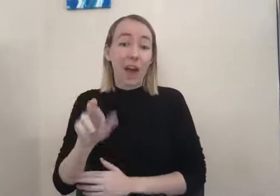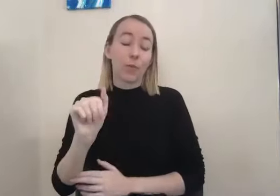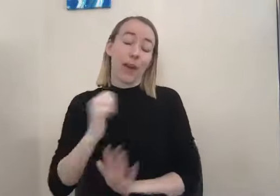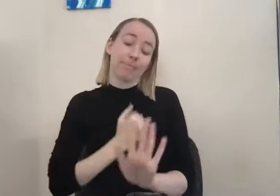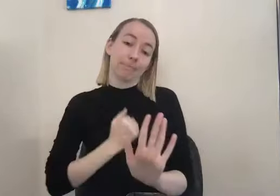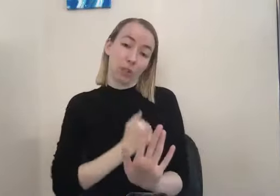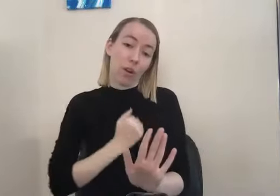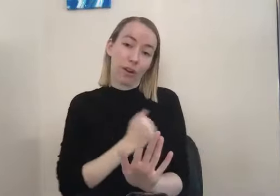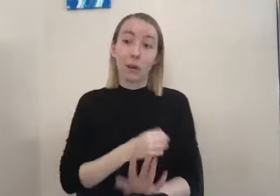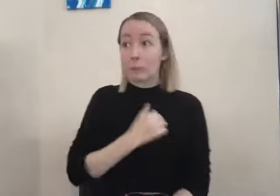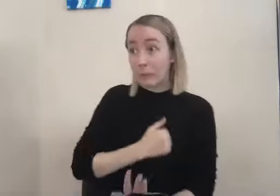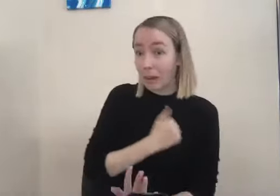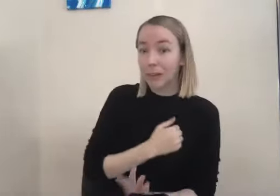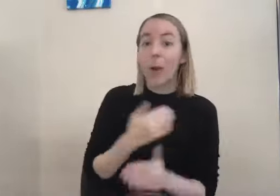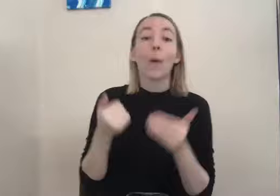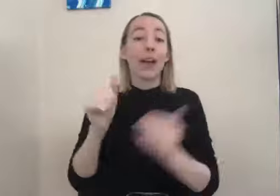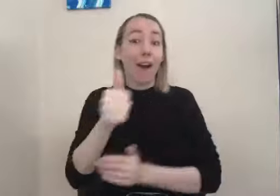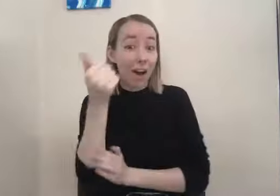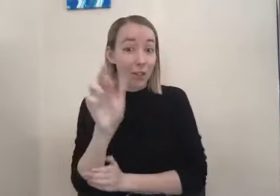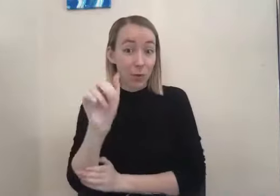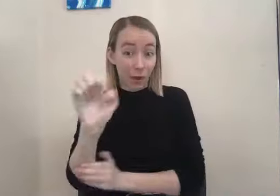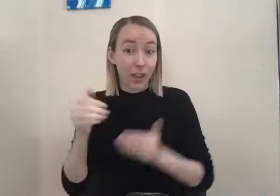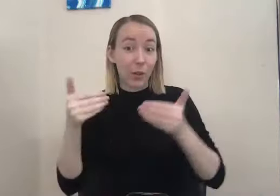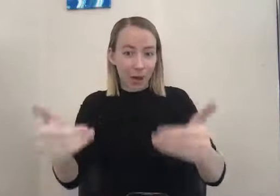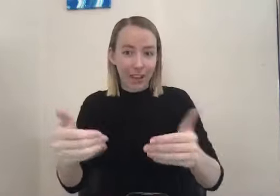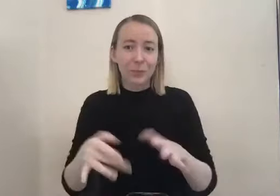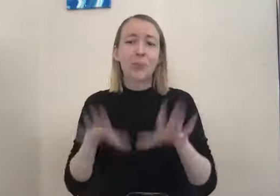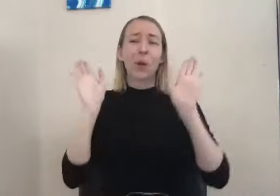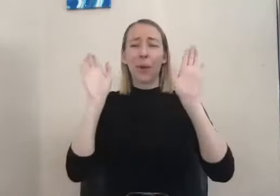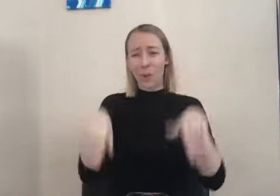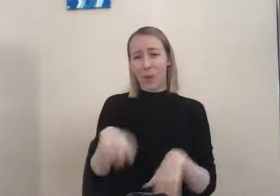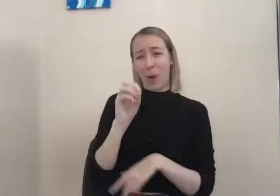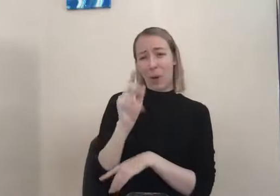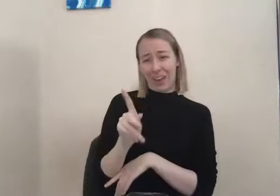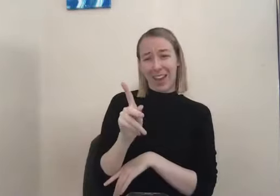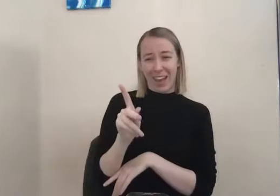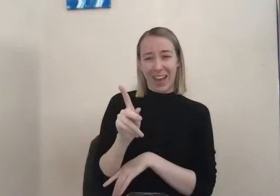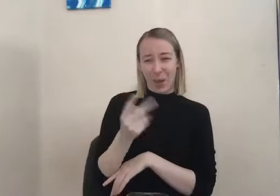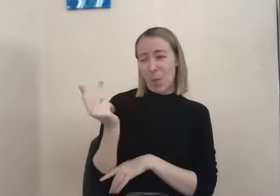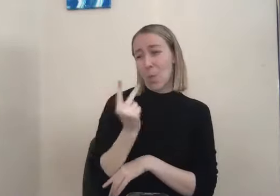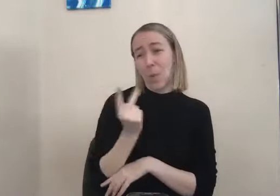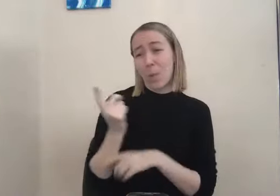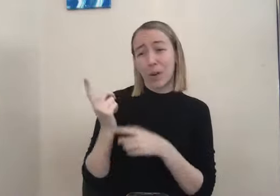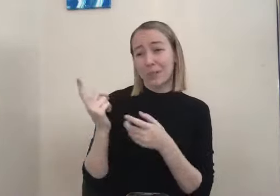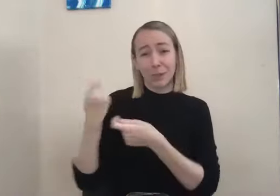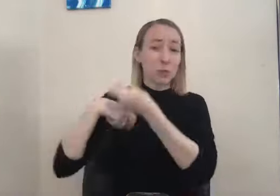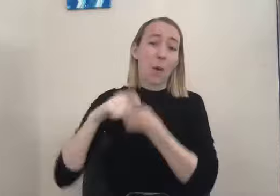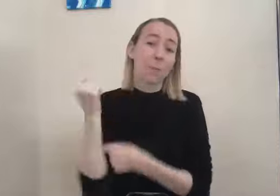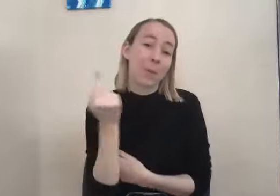Oh, there she is. Yeah, she there. I think you got the wrong Ray. It's the other Ray. It's Ray. The other Ray we're looking for.